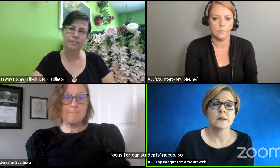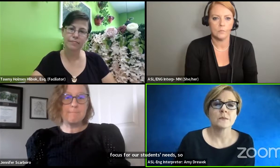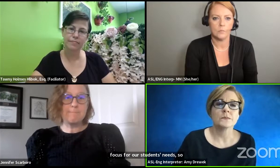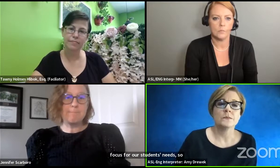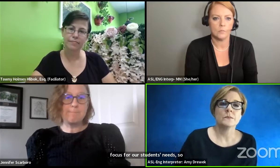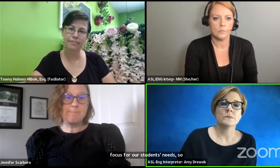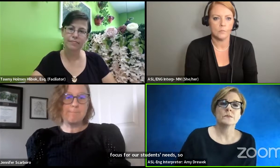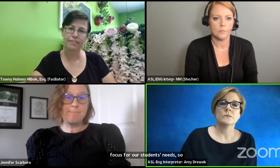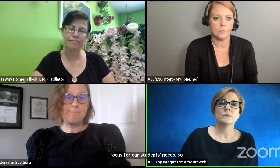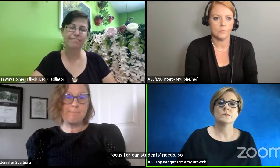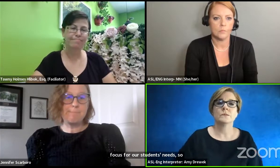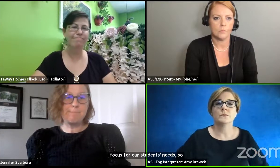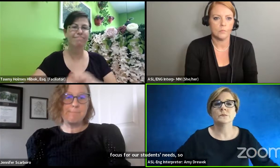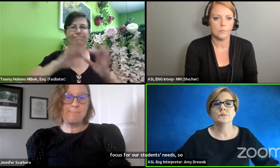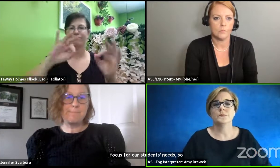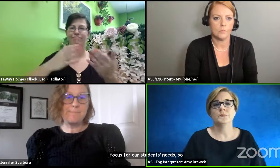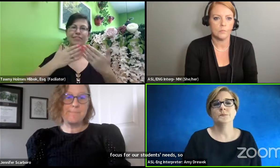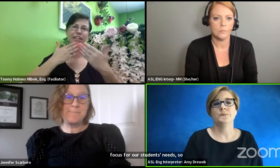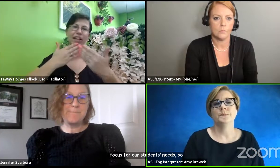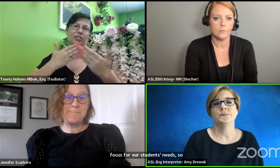narrow things down.